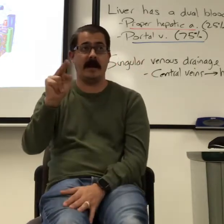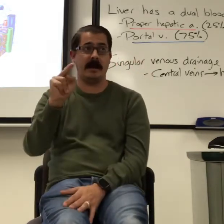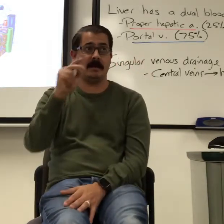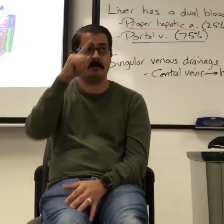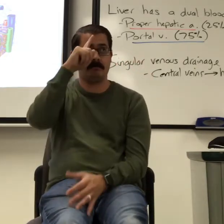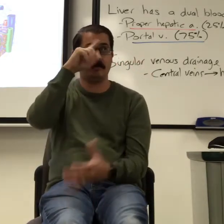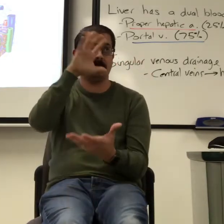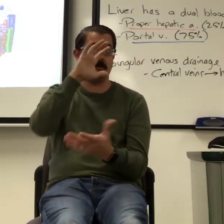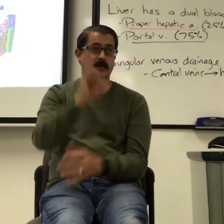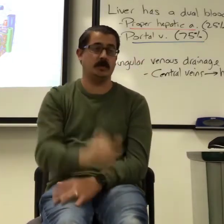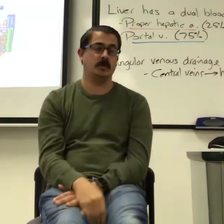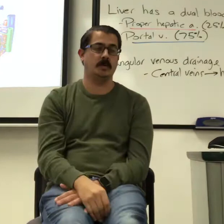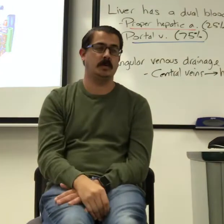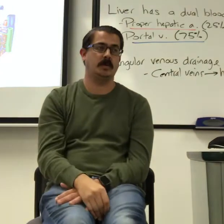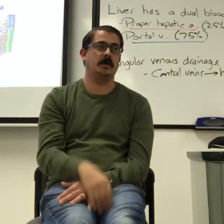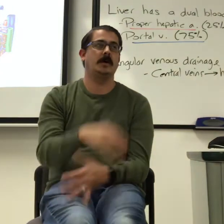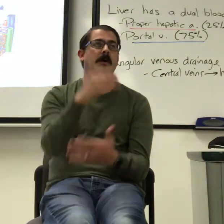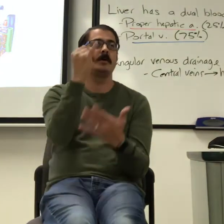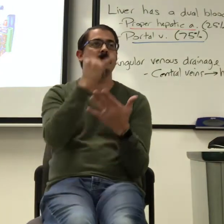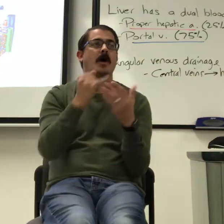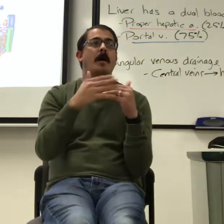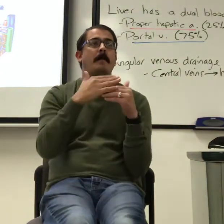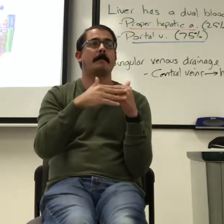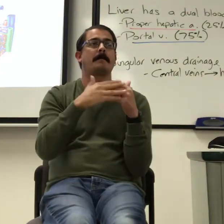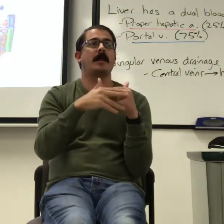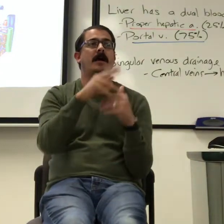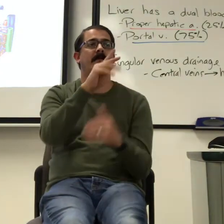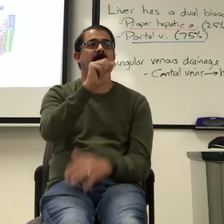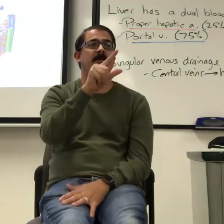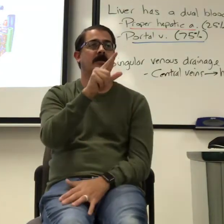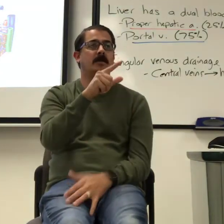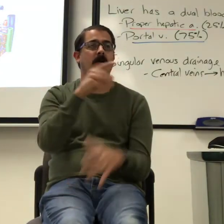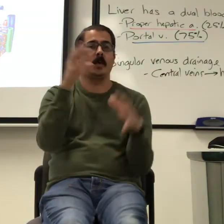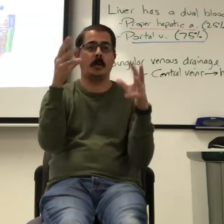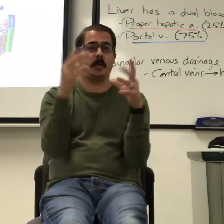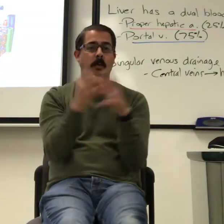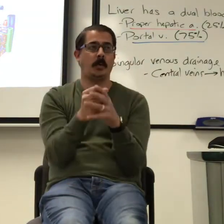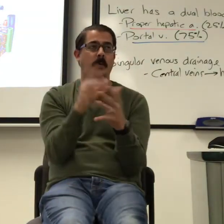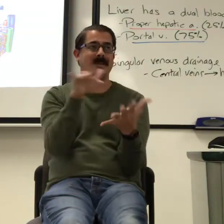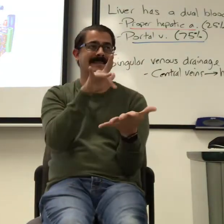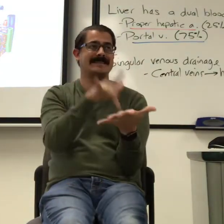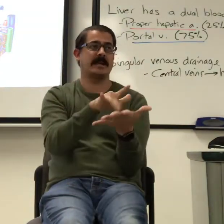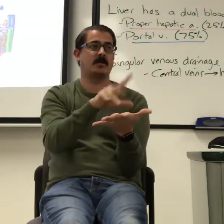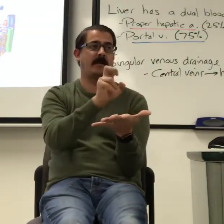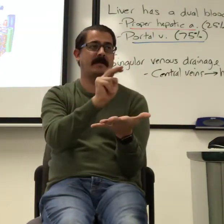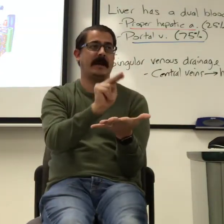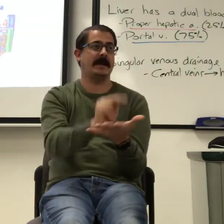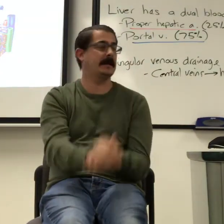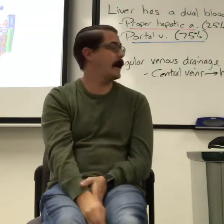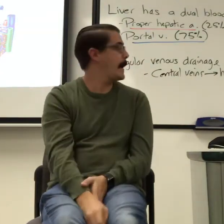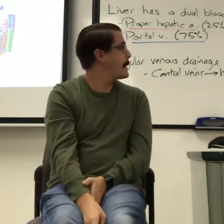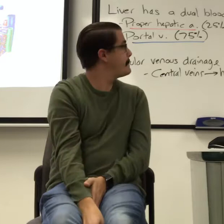vein. Anyways, I'm going to draw blood vessels going right to the central vein. So this one in the middle there, that's